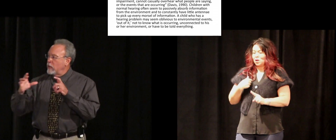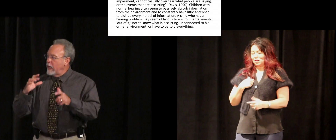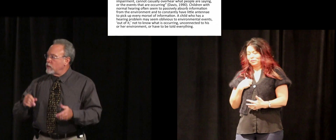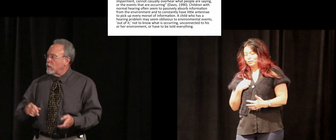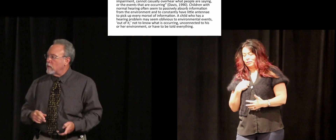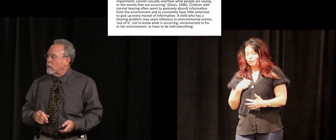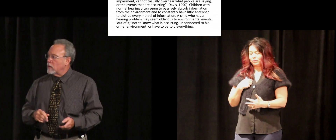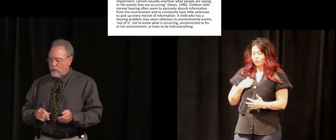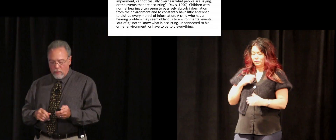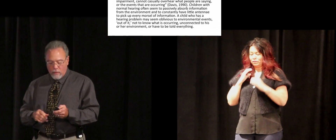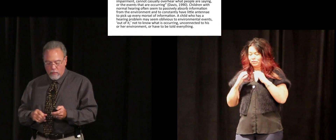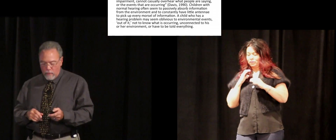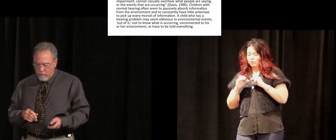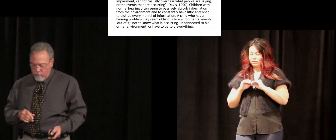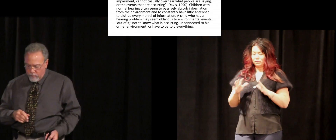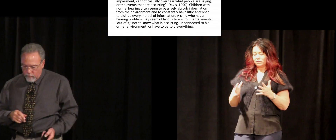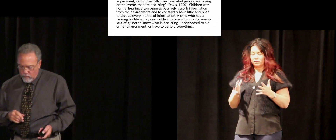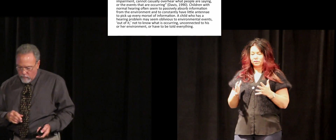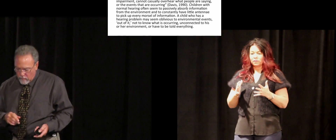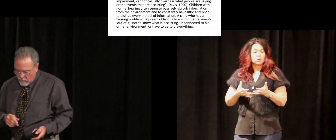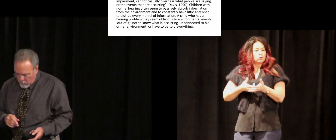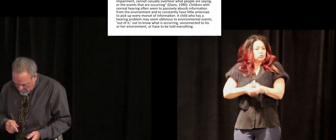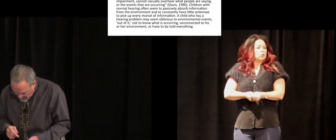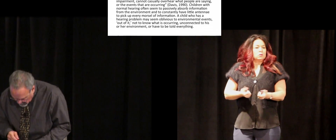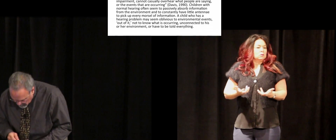Terrible twos. Autonomy, yay.